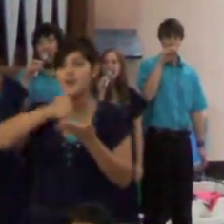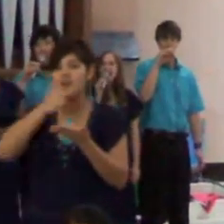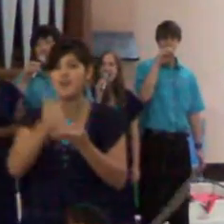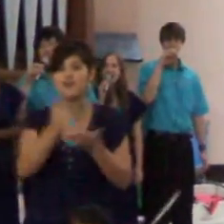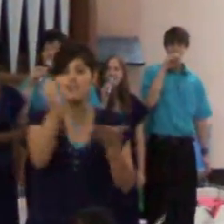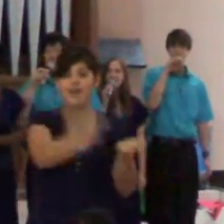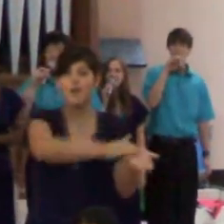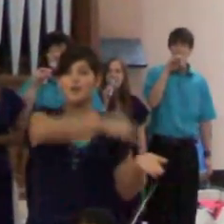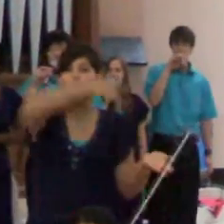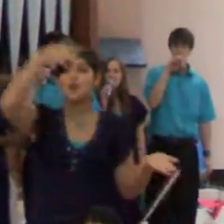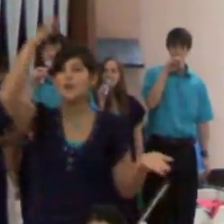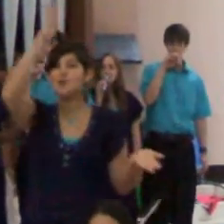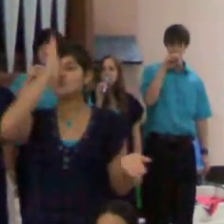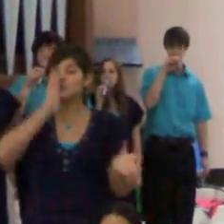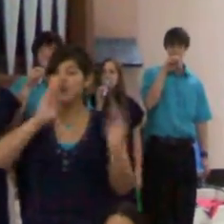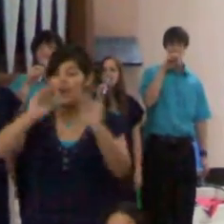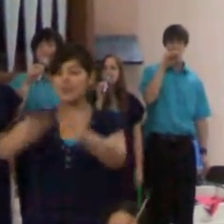Amen